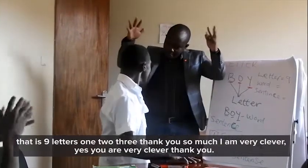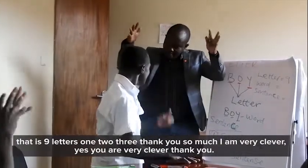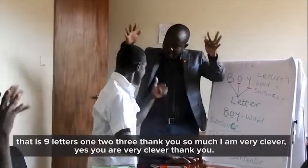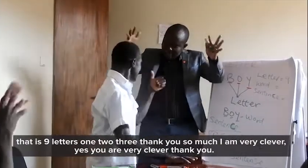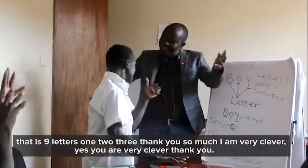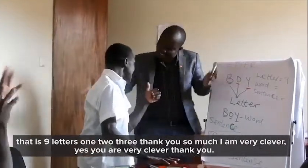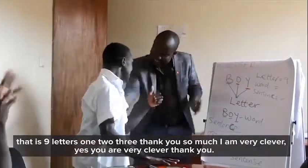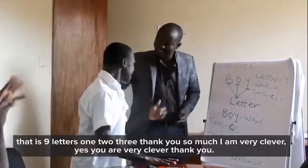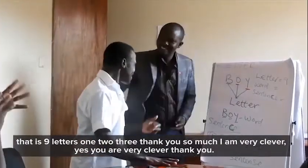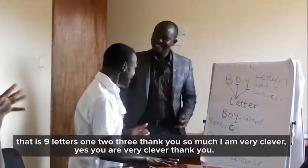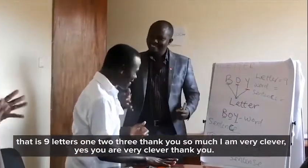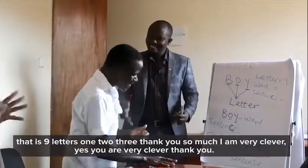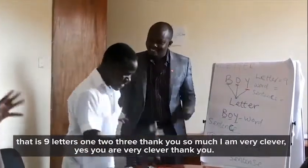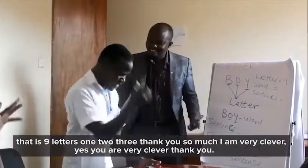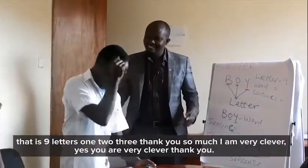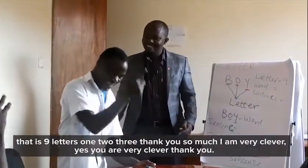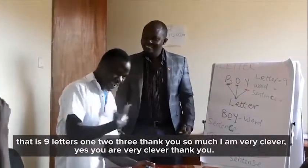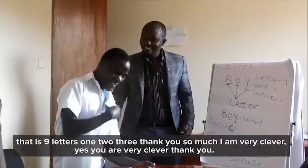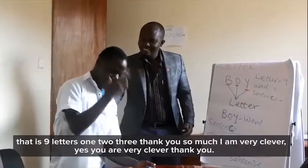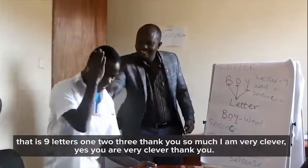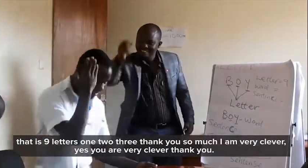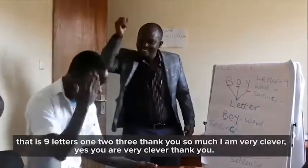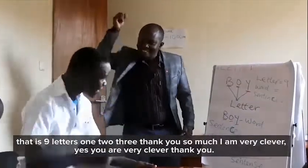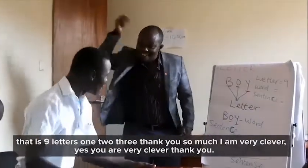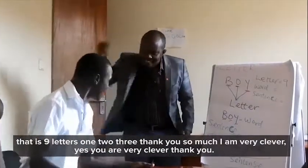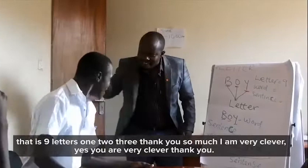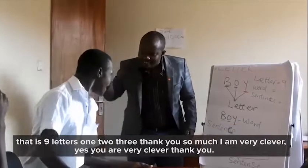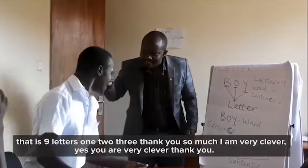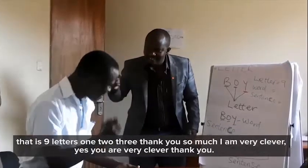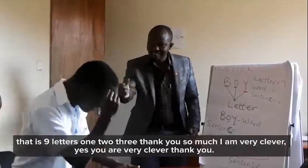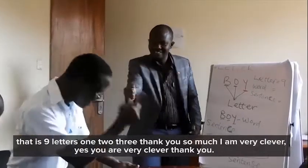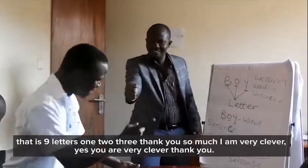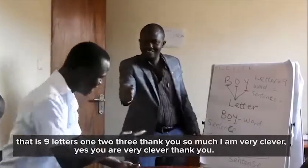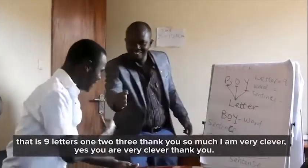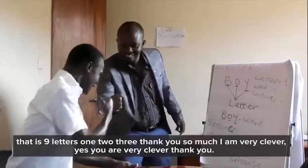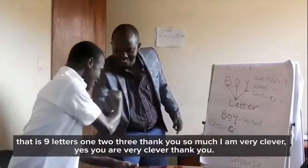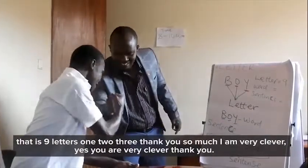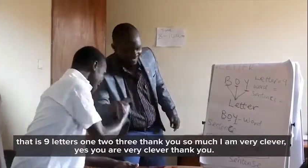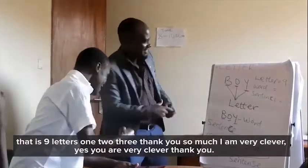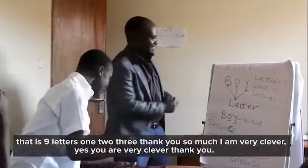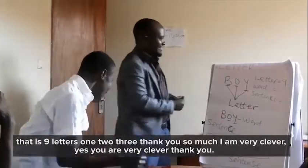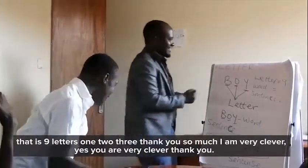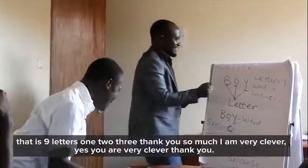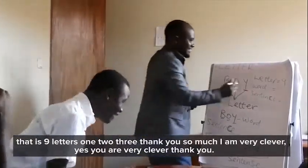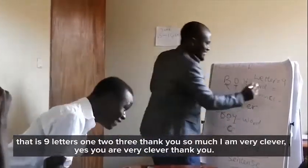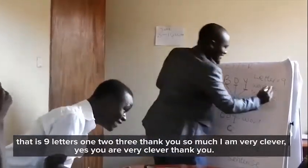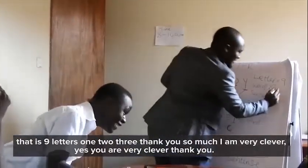1, 2, 3. Thank you. Thank you so much. I'm very clever. Yes, you are very clever. Thank you.